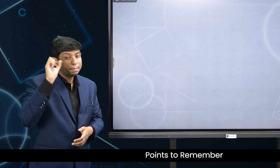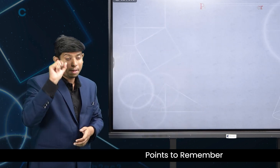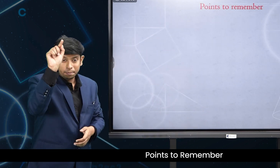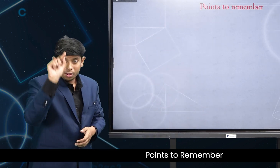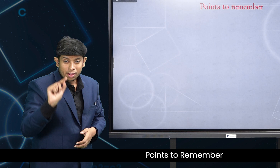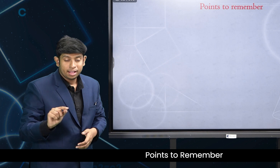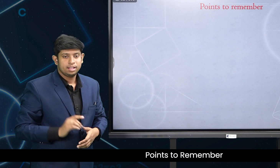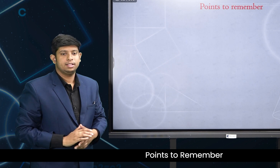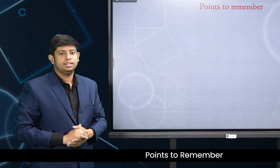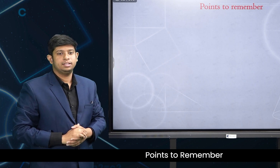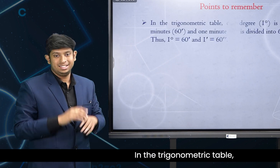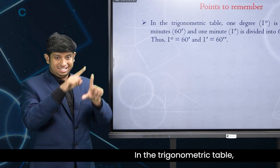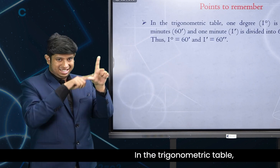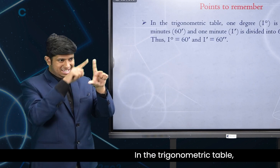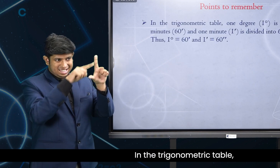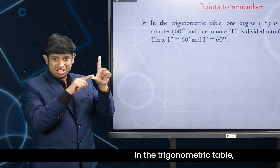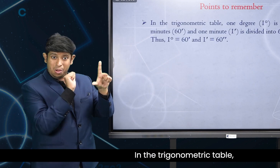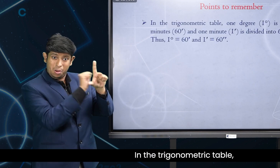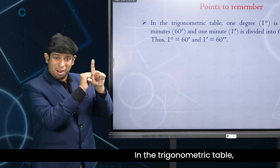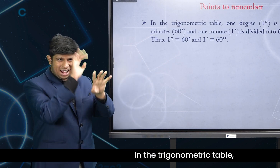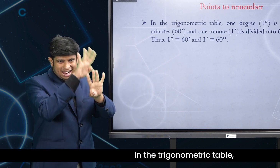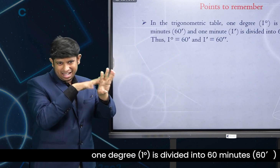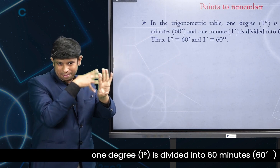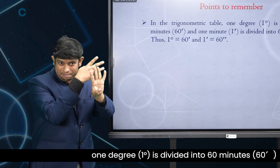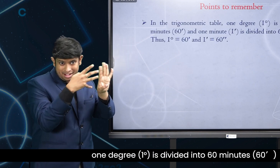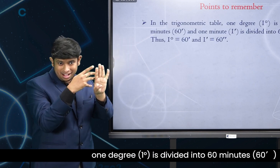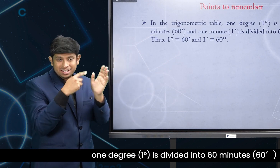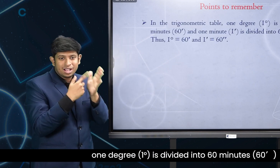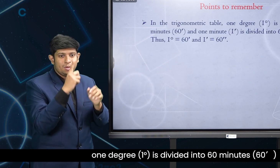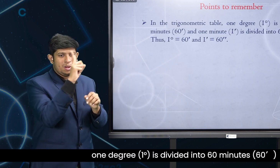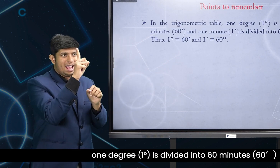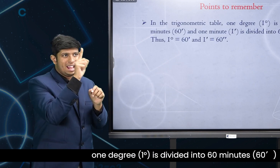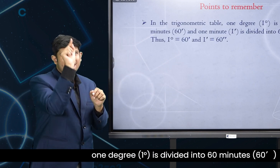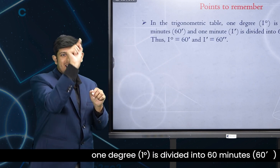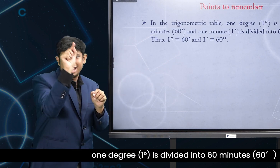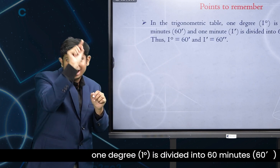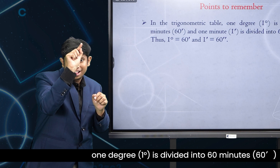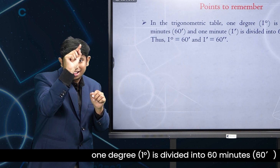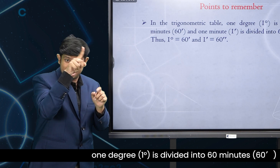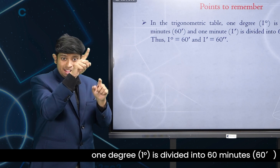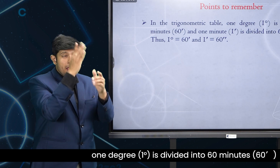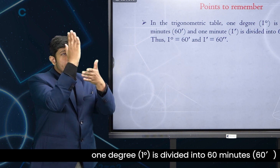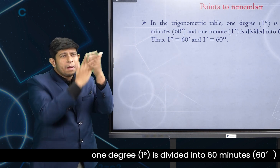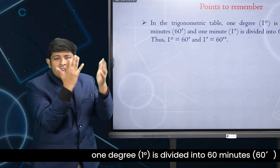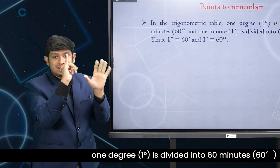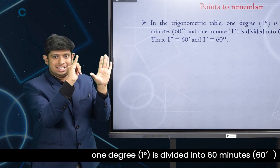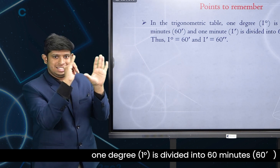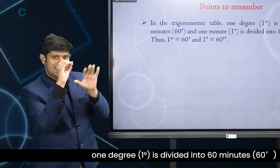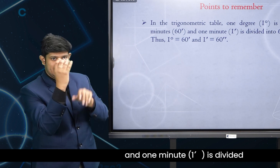Points to remember: in the trigonometric table, 1 degree is divided into 60 minutes